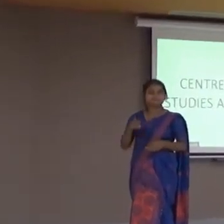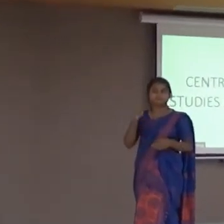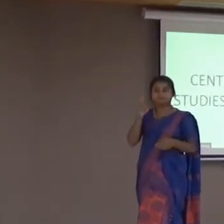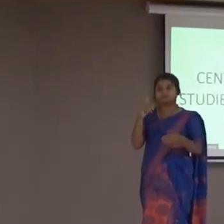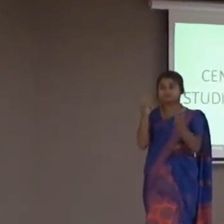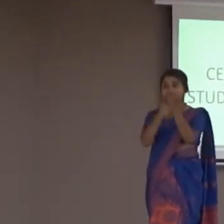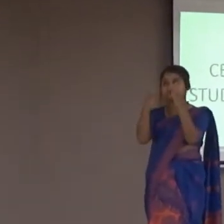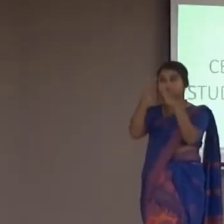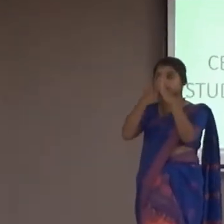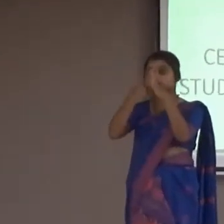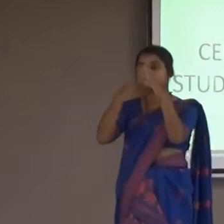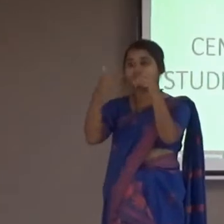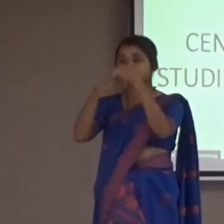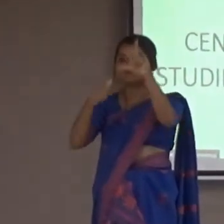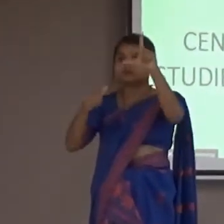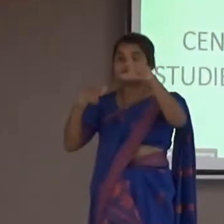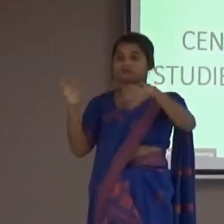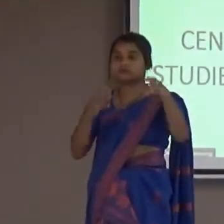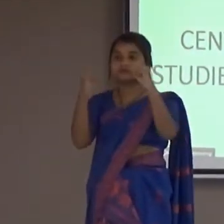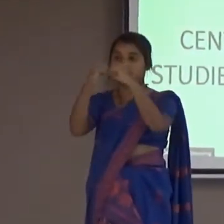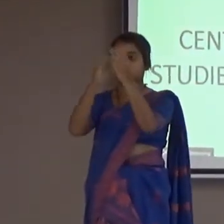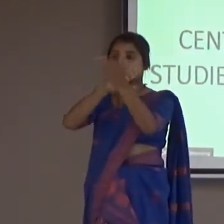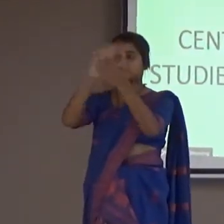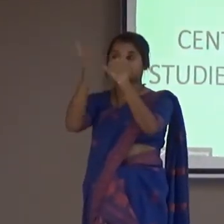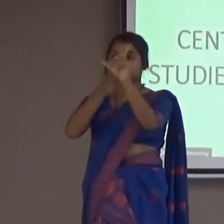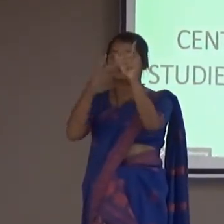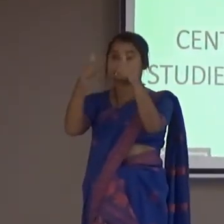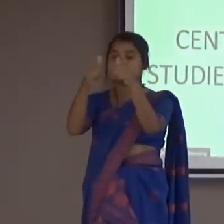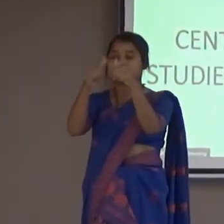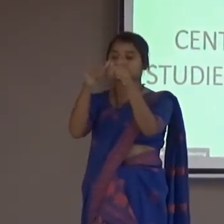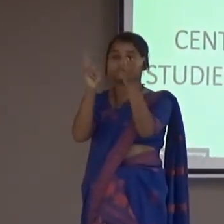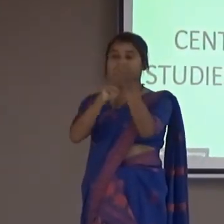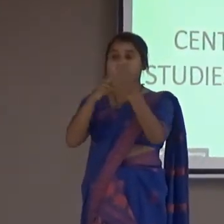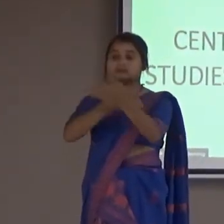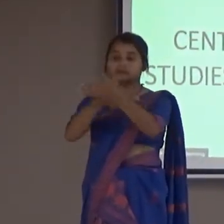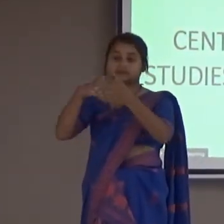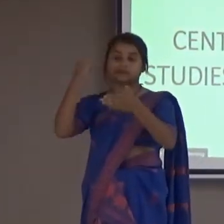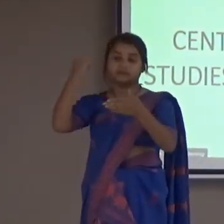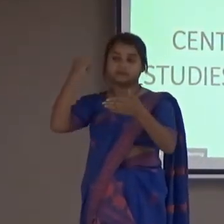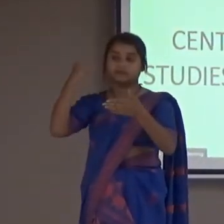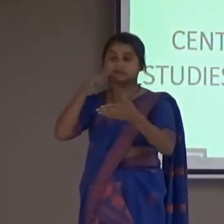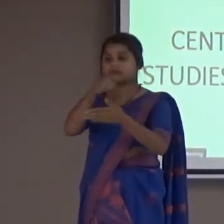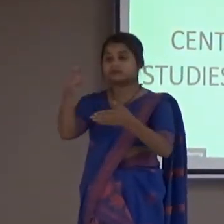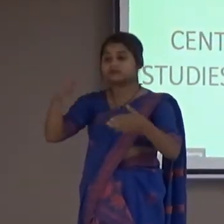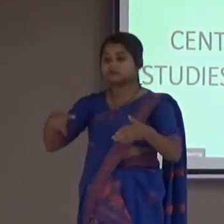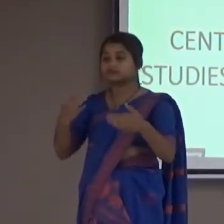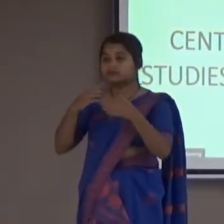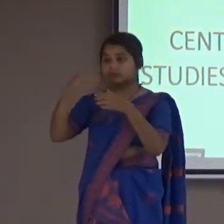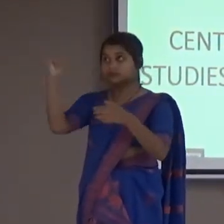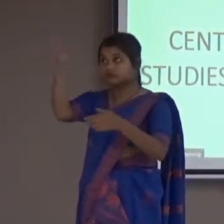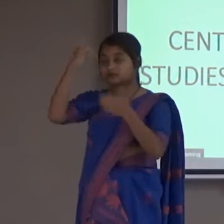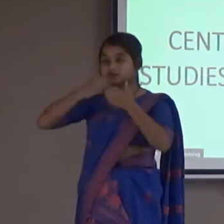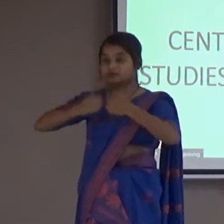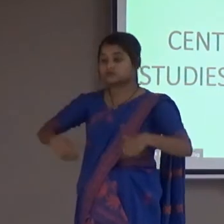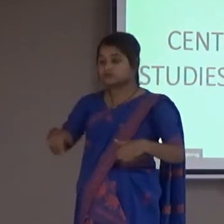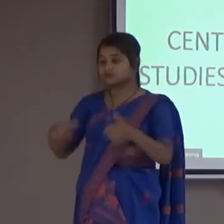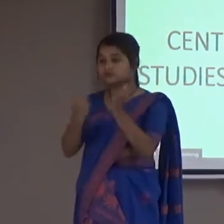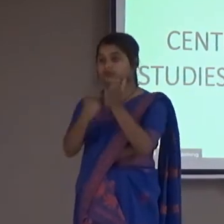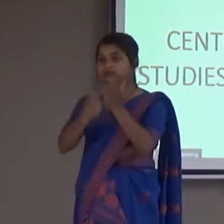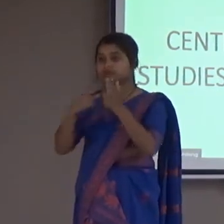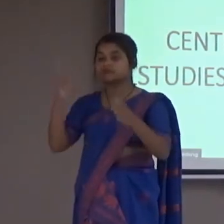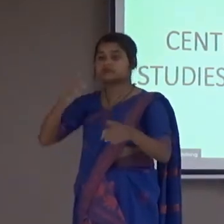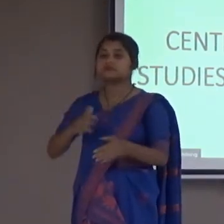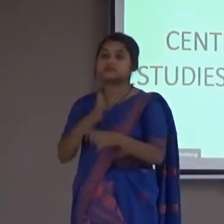Ujjal, who has been a very great supporter of National Law University Assam in many